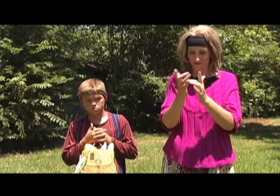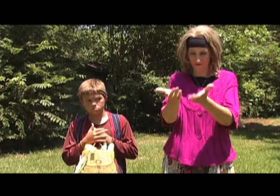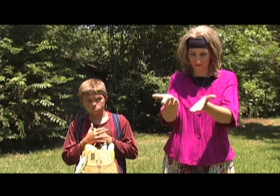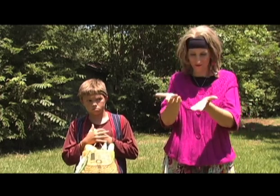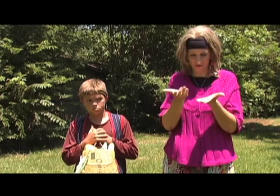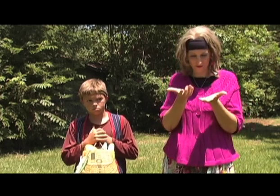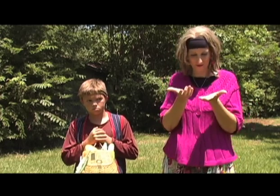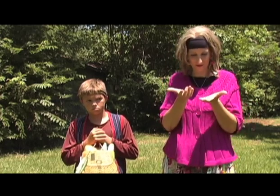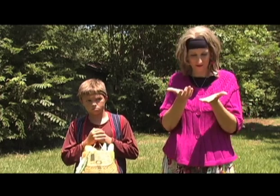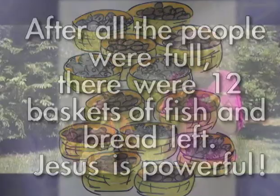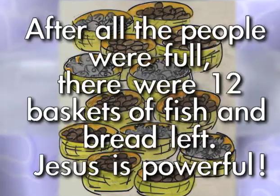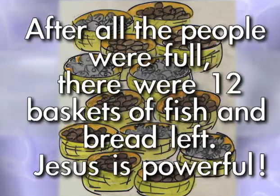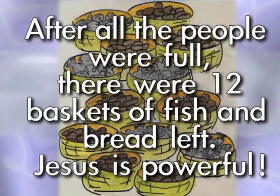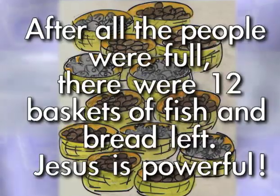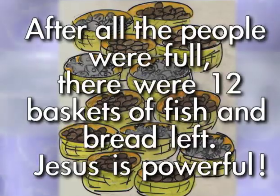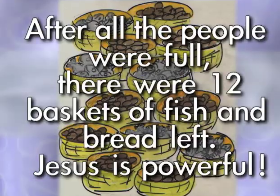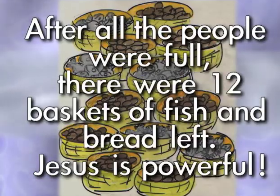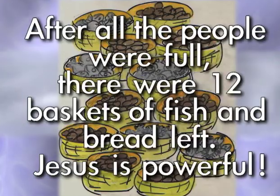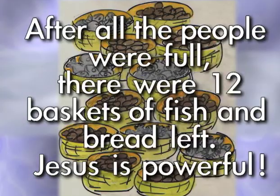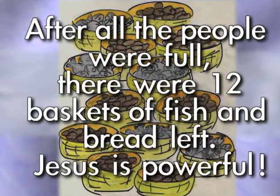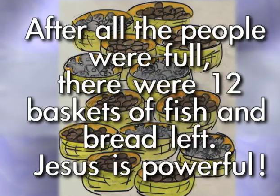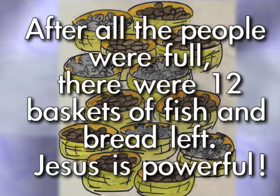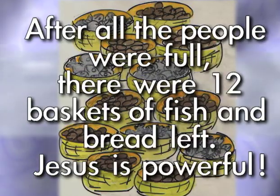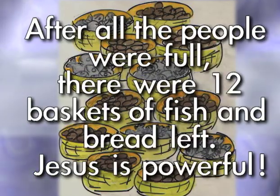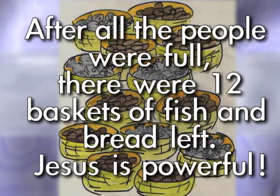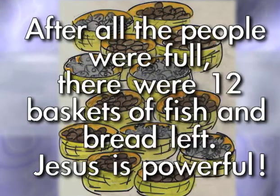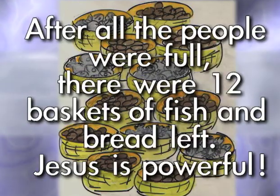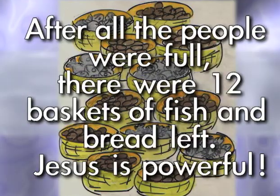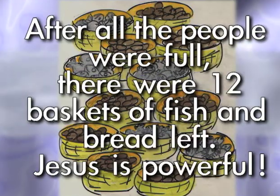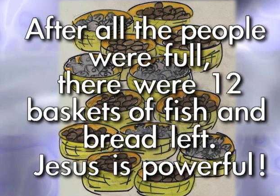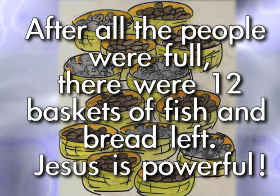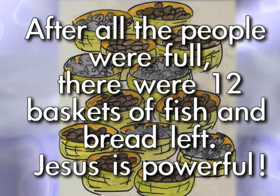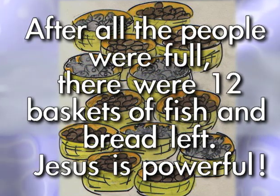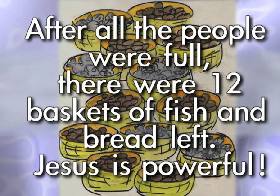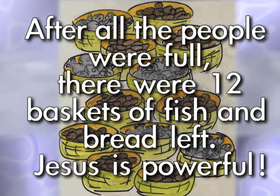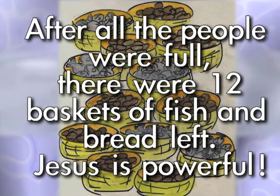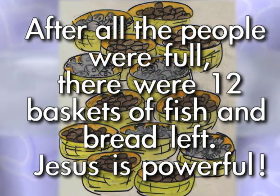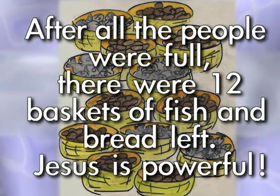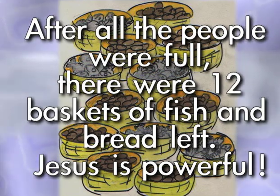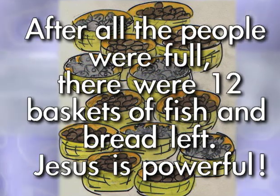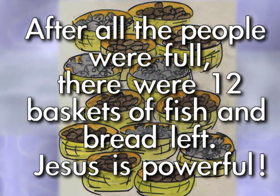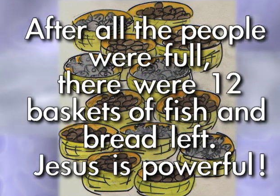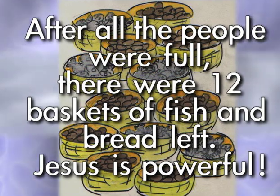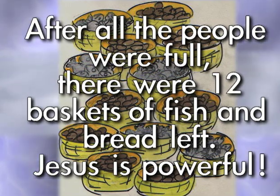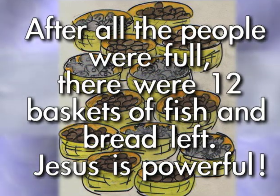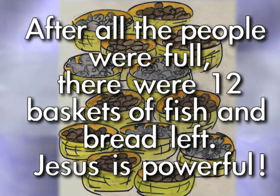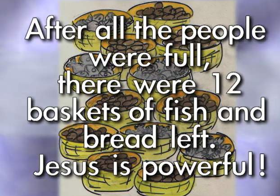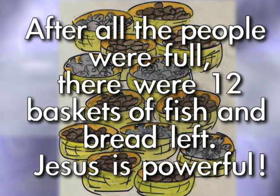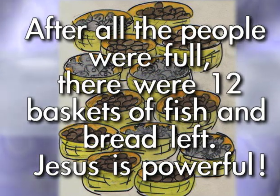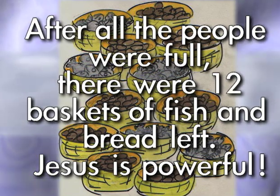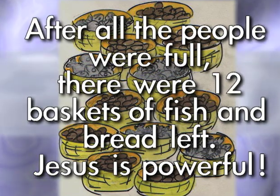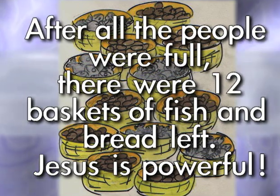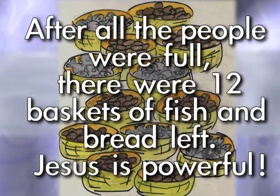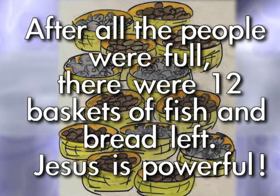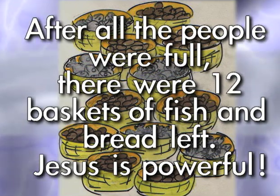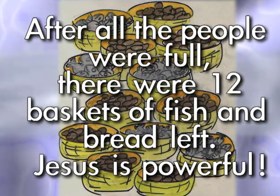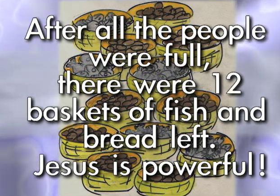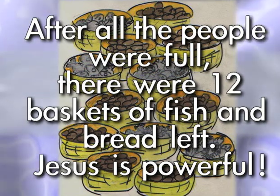when Jesus took that bread, after all the people were full, there were 12 baskets of fish and bread